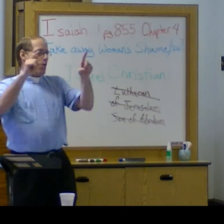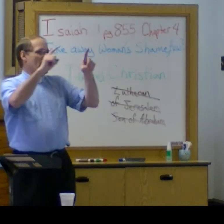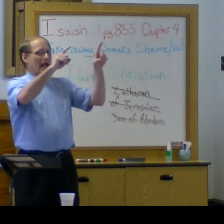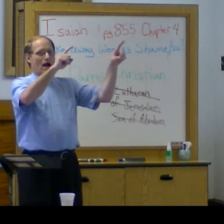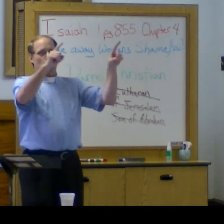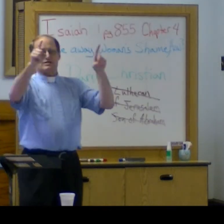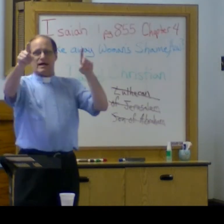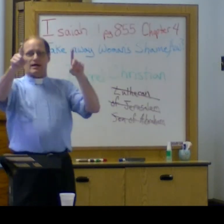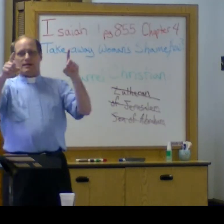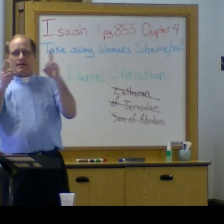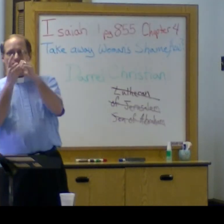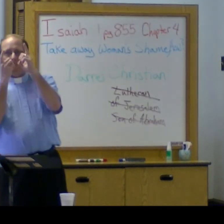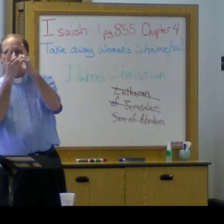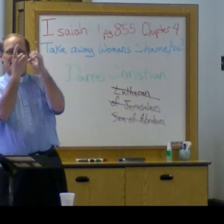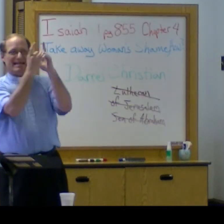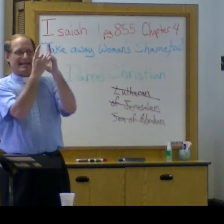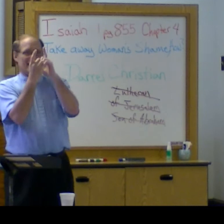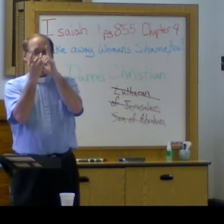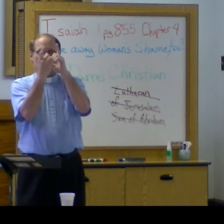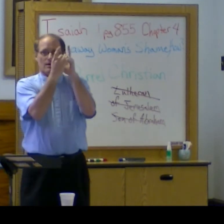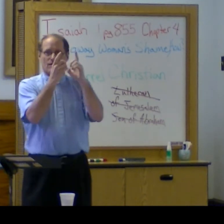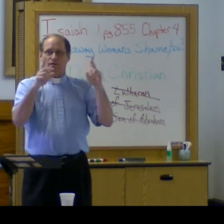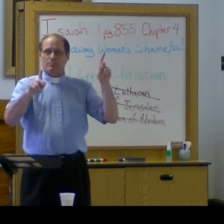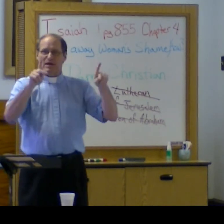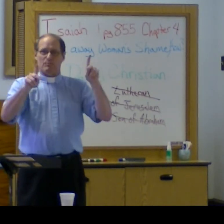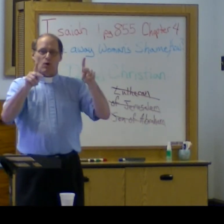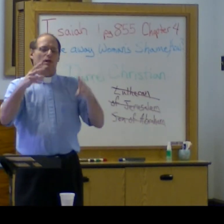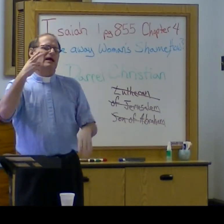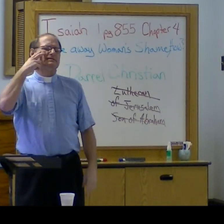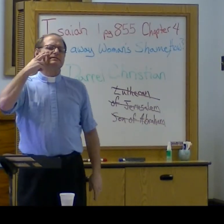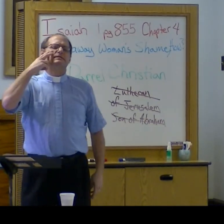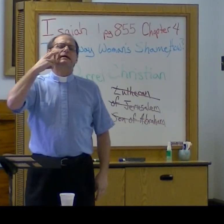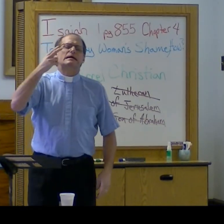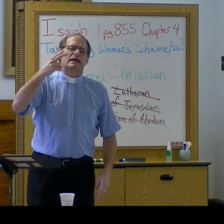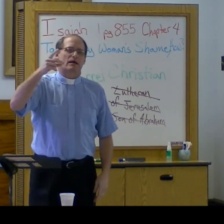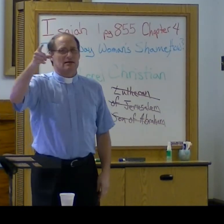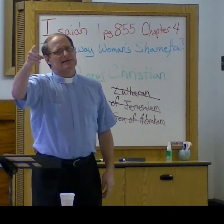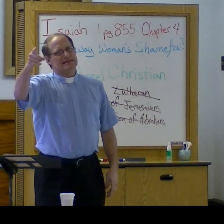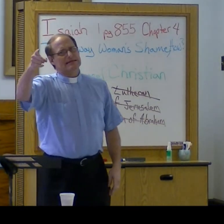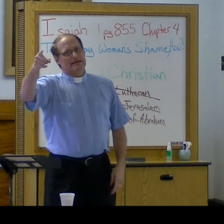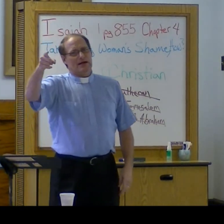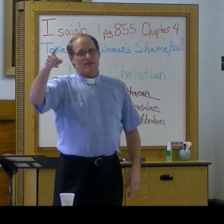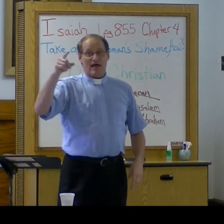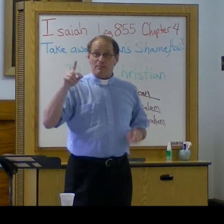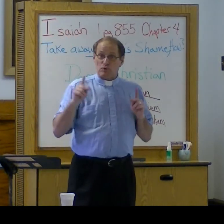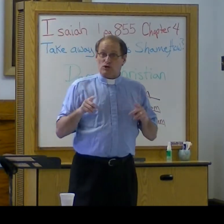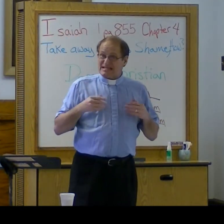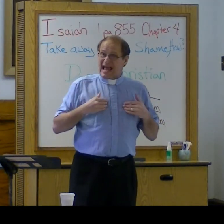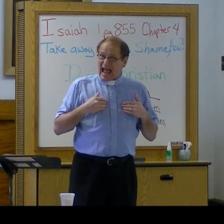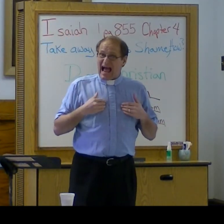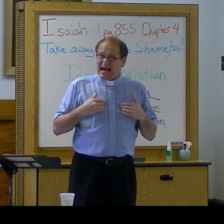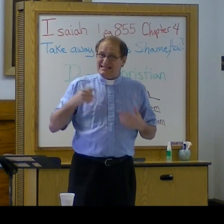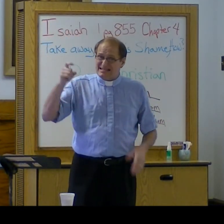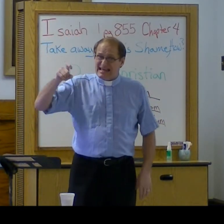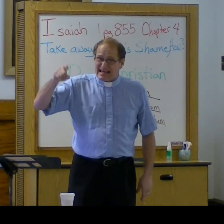Going out and meeting the people and seeing that person has